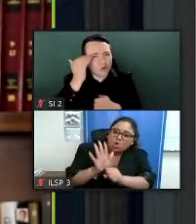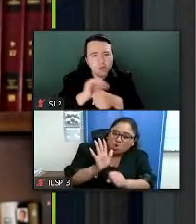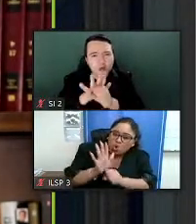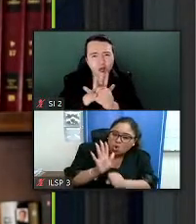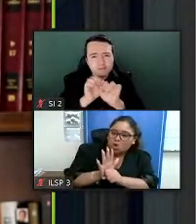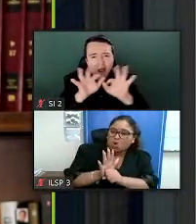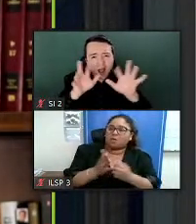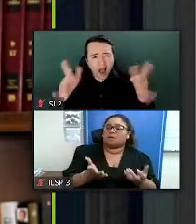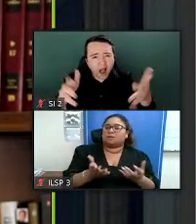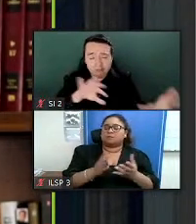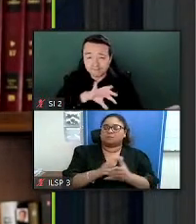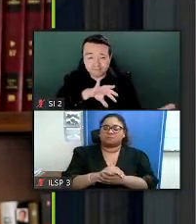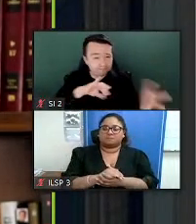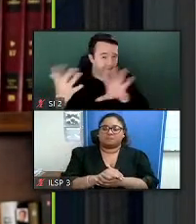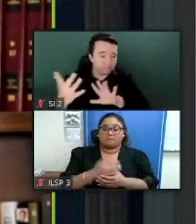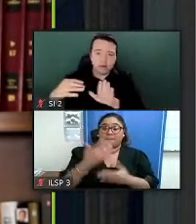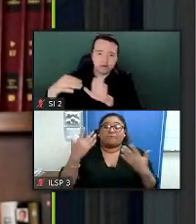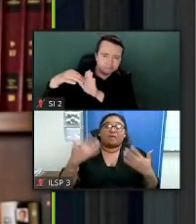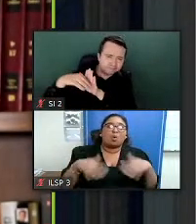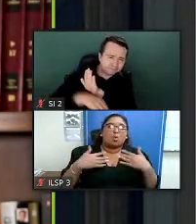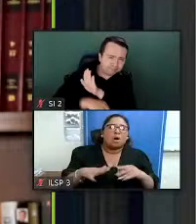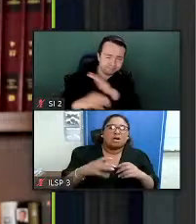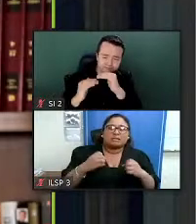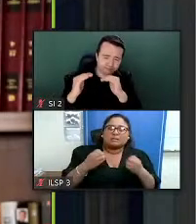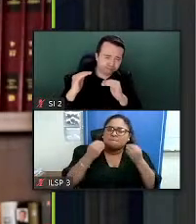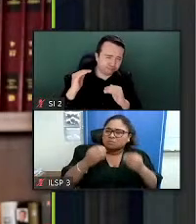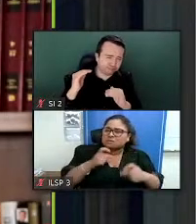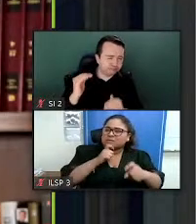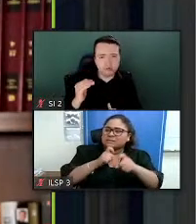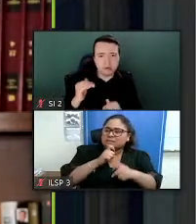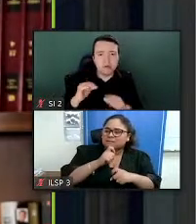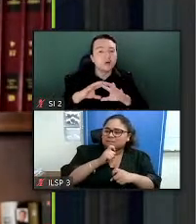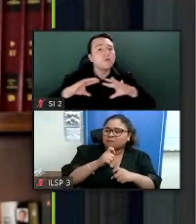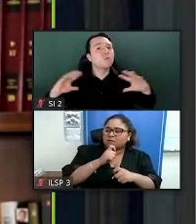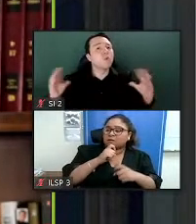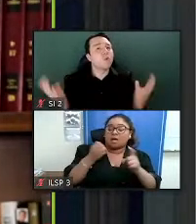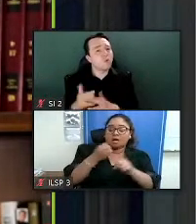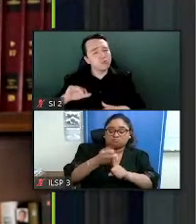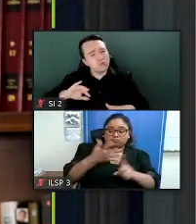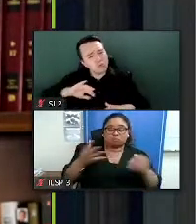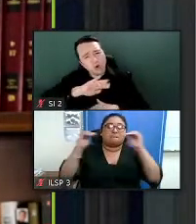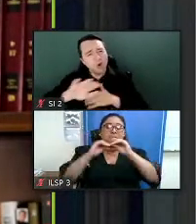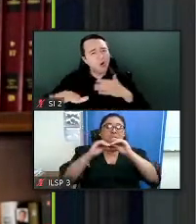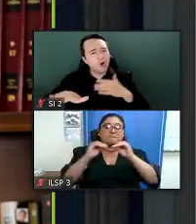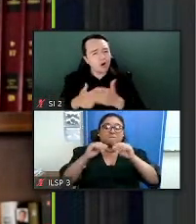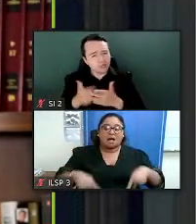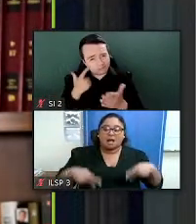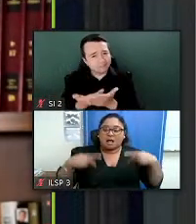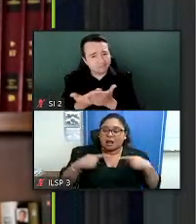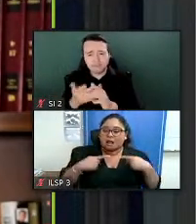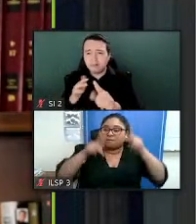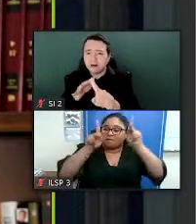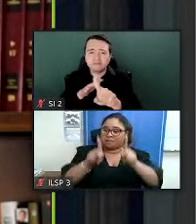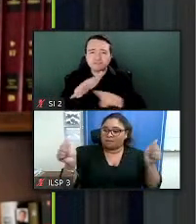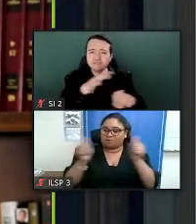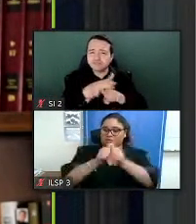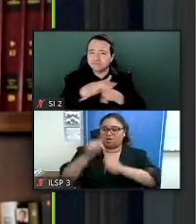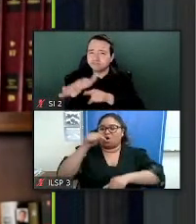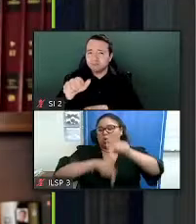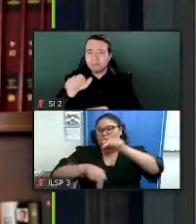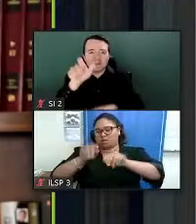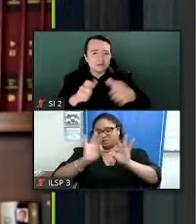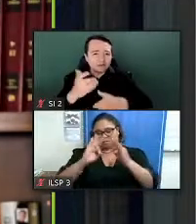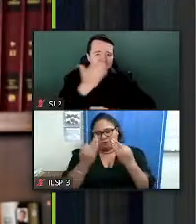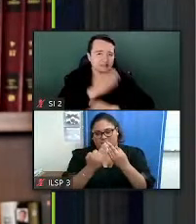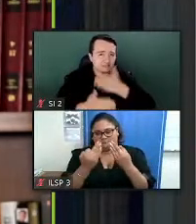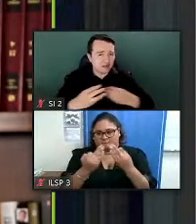crisis due to the pandemic that is affecting the whole world and that has an important impact on the